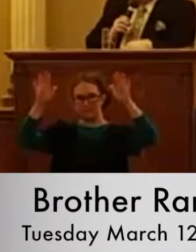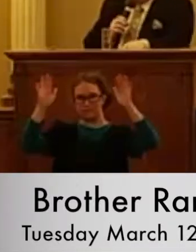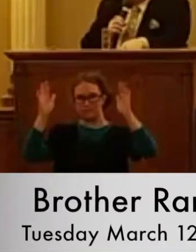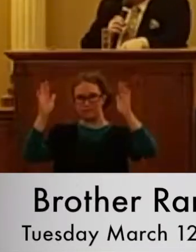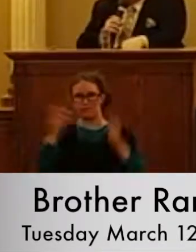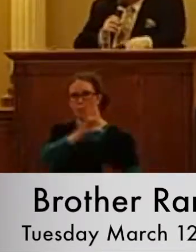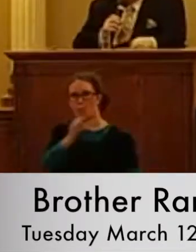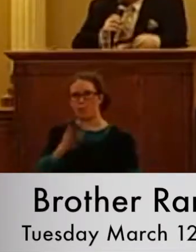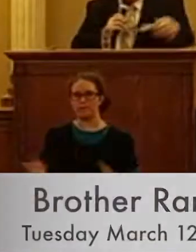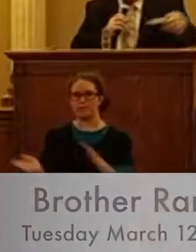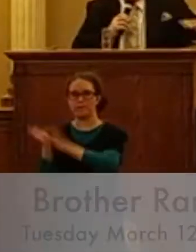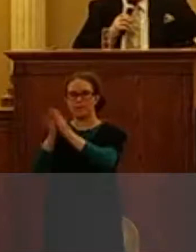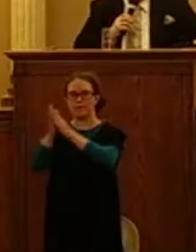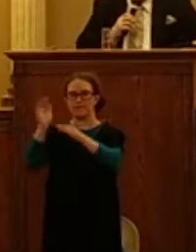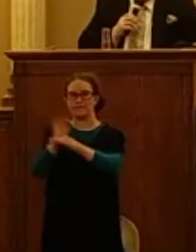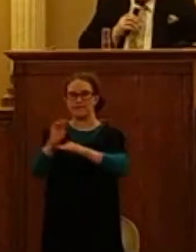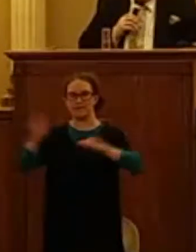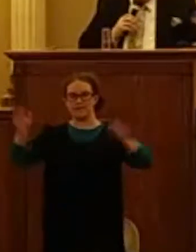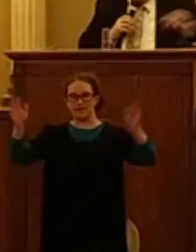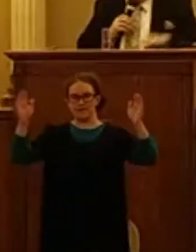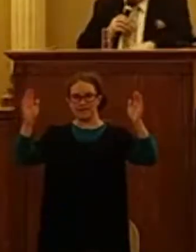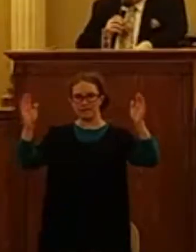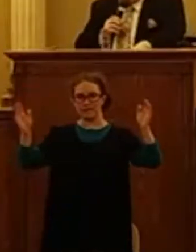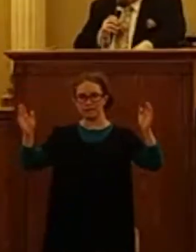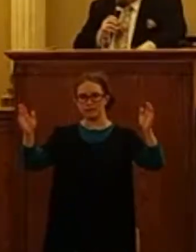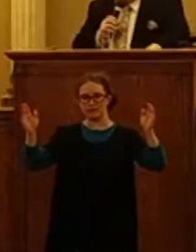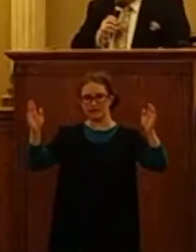you lift up your hands and give the Lord some praise tonight.